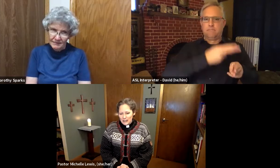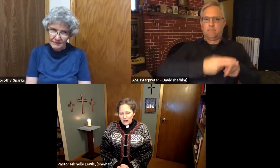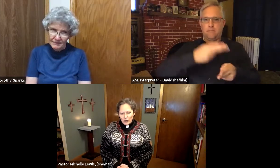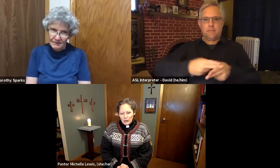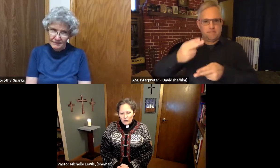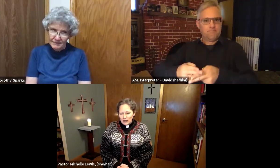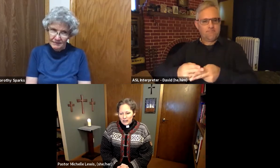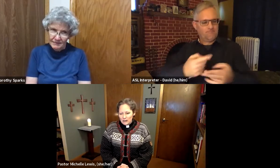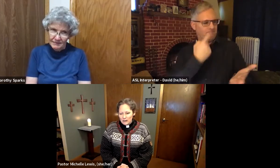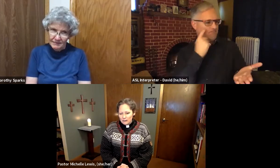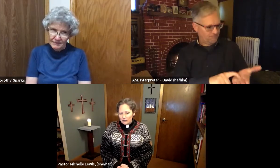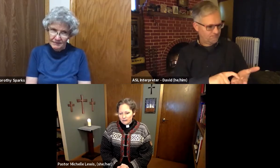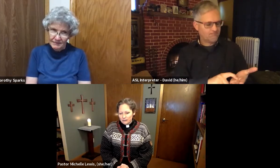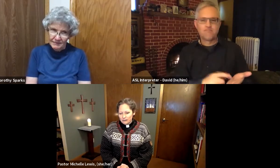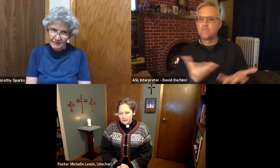things that we miss?